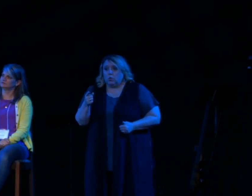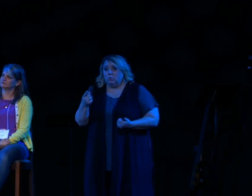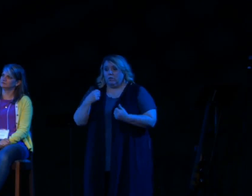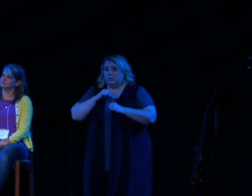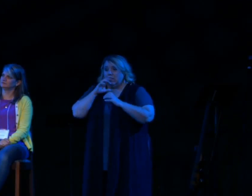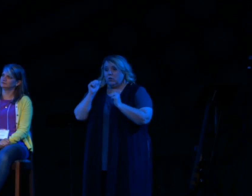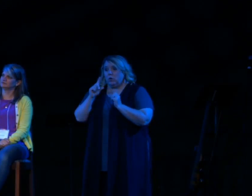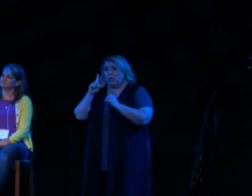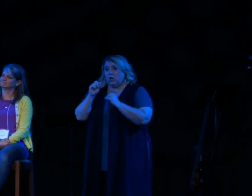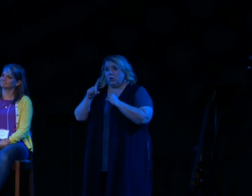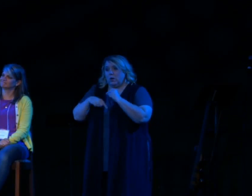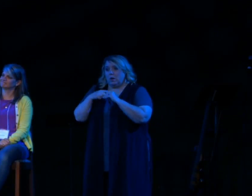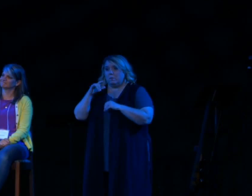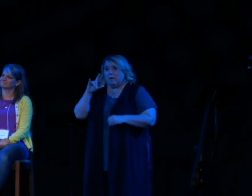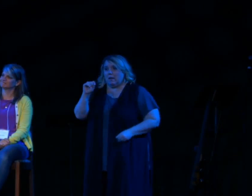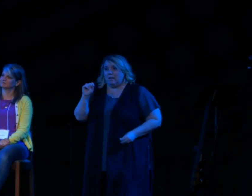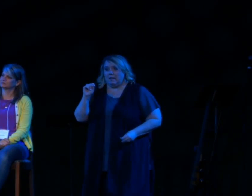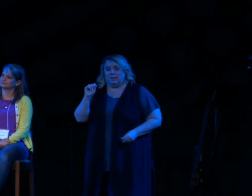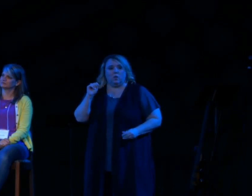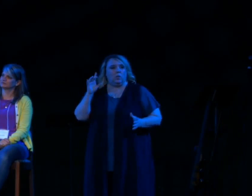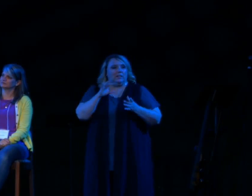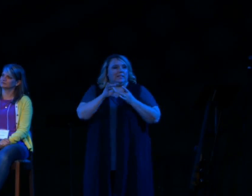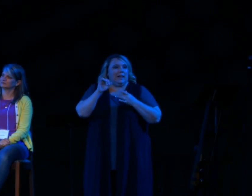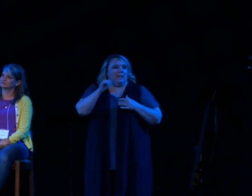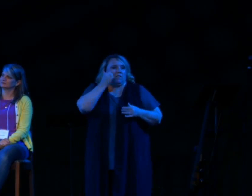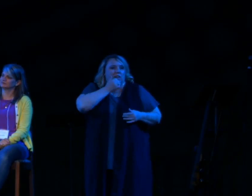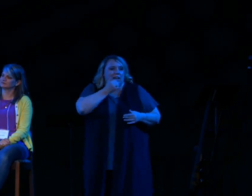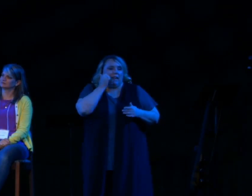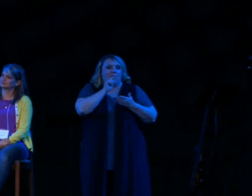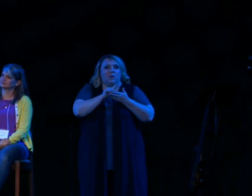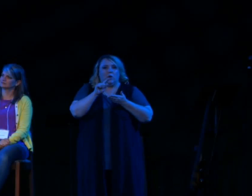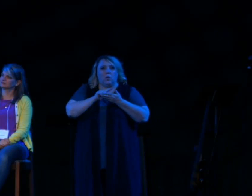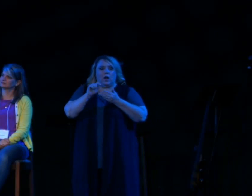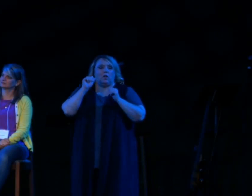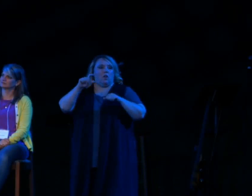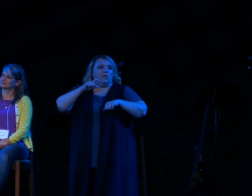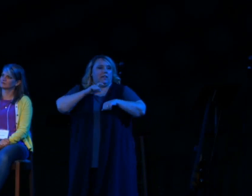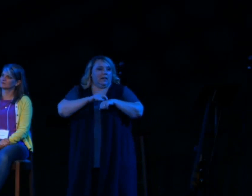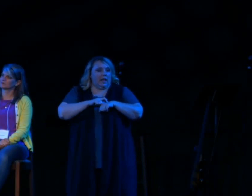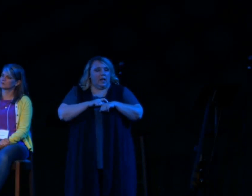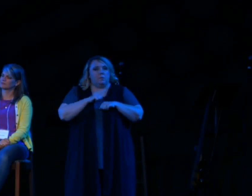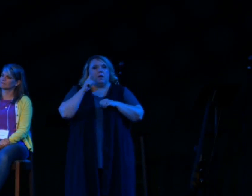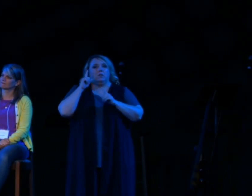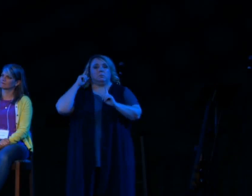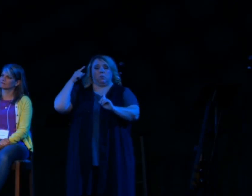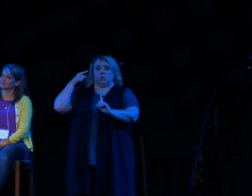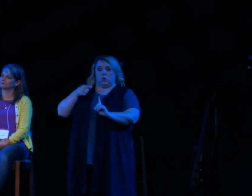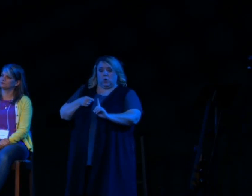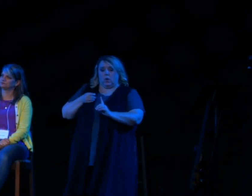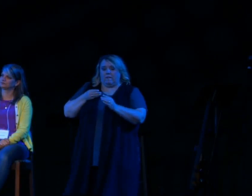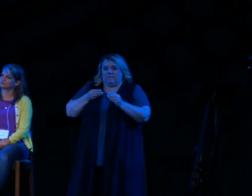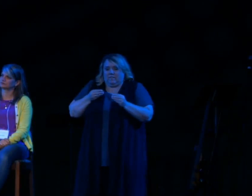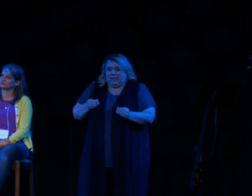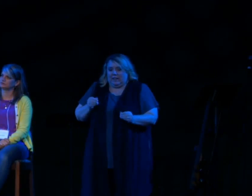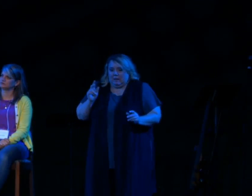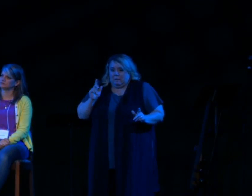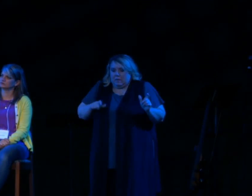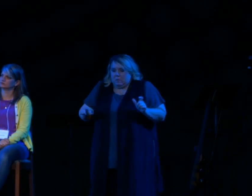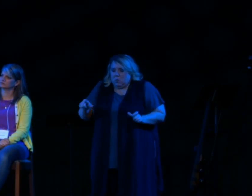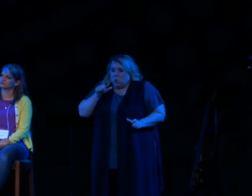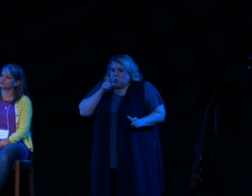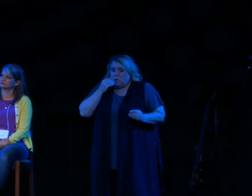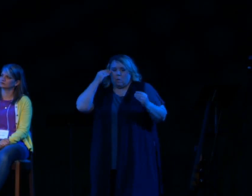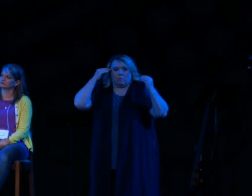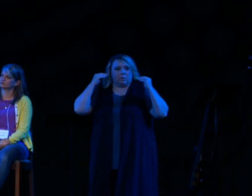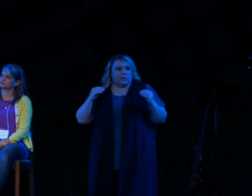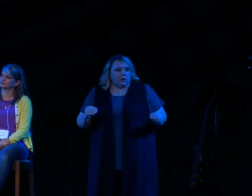can do about it. Said every day, said every week, said all the time, and it was all about feeding the homeless people and